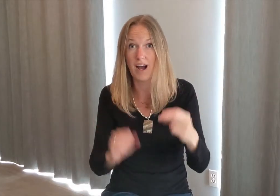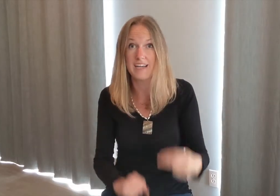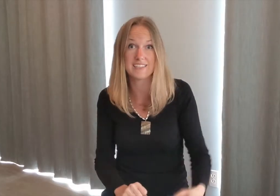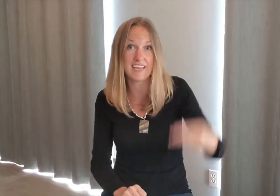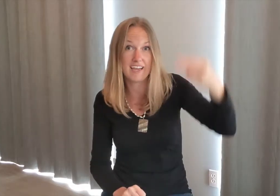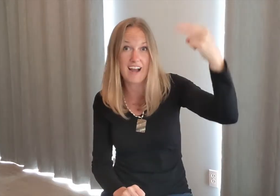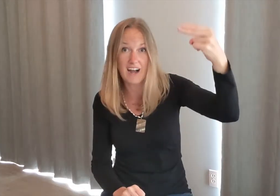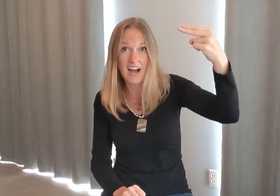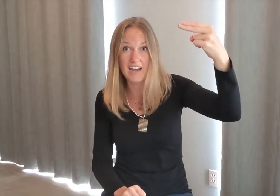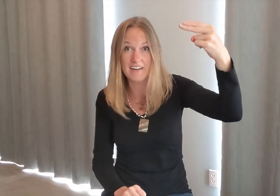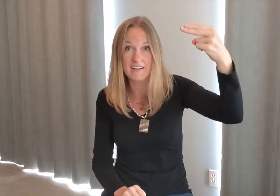rise, okay? Higher.